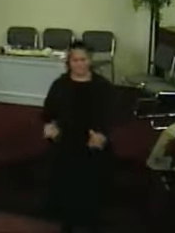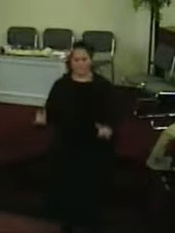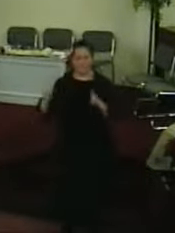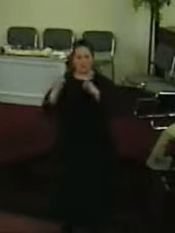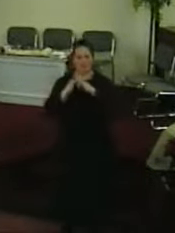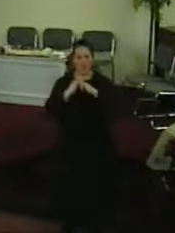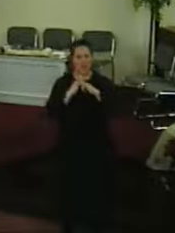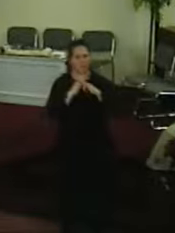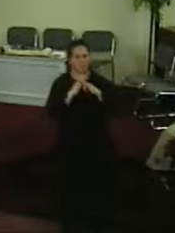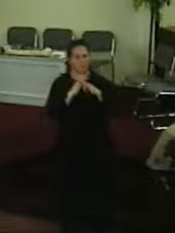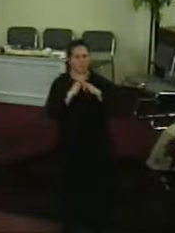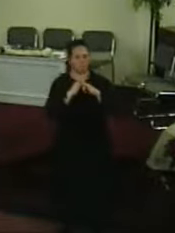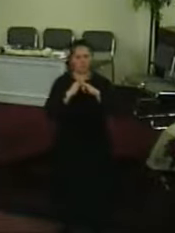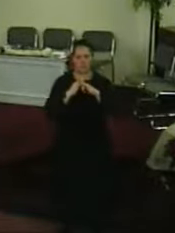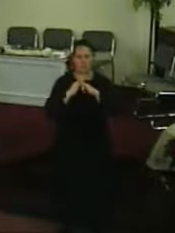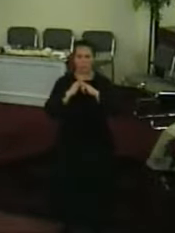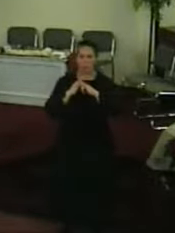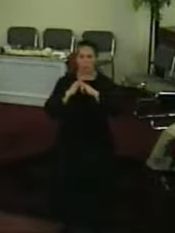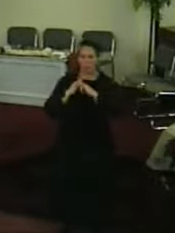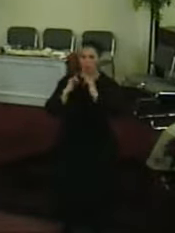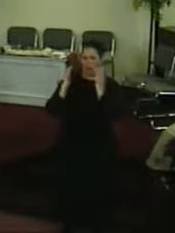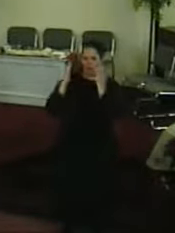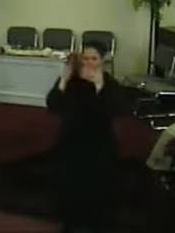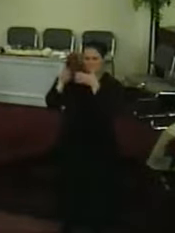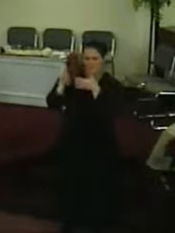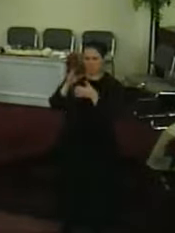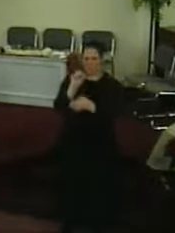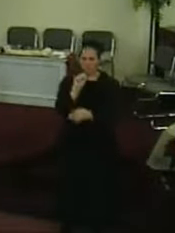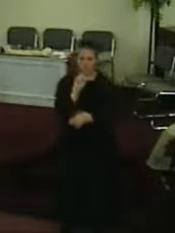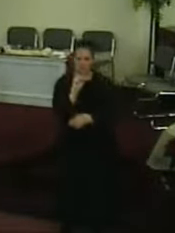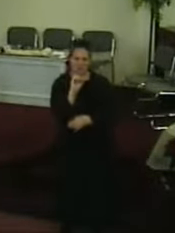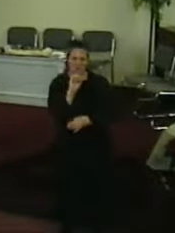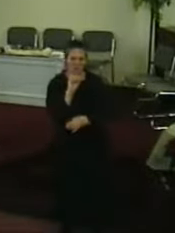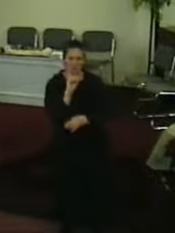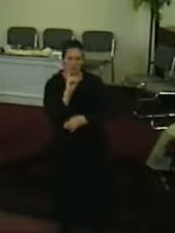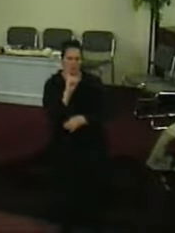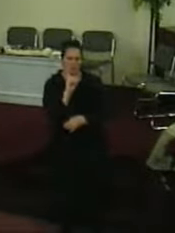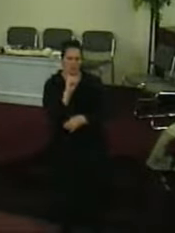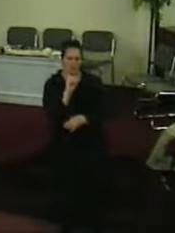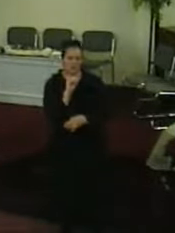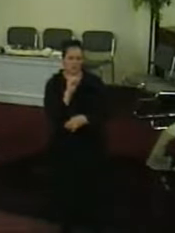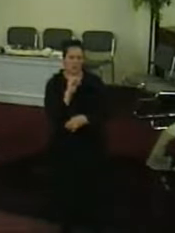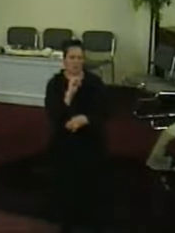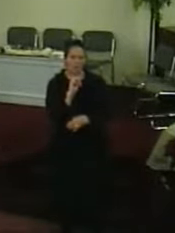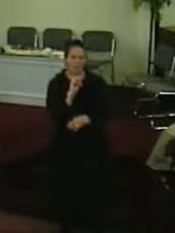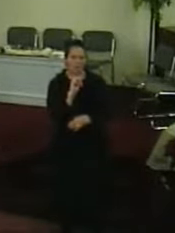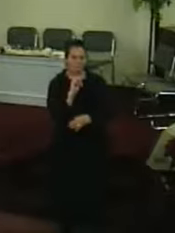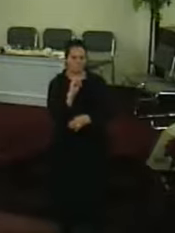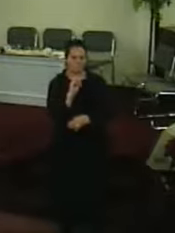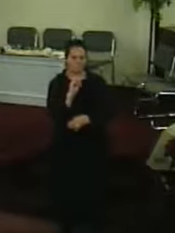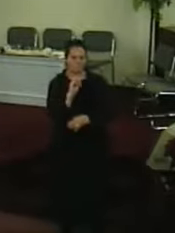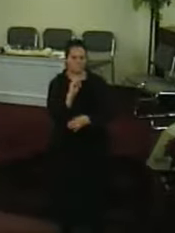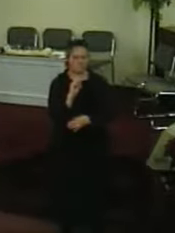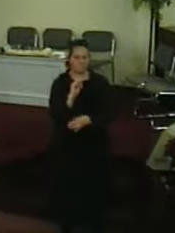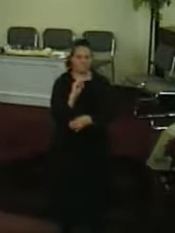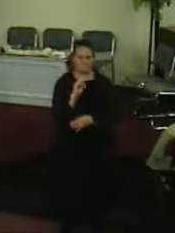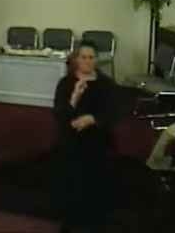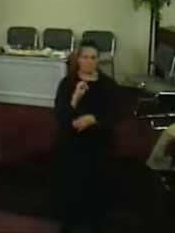looked upon the well-watered plains of Sodom and Gomorrah. Next thing you know, he's in